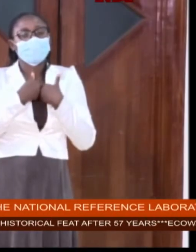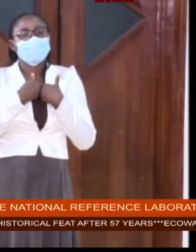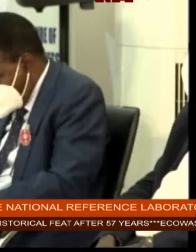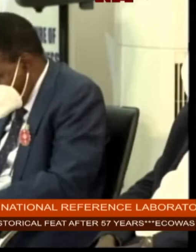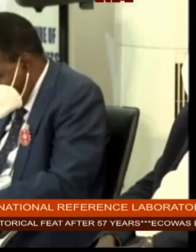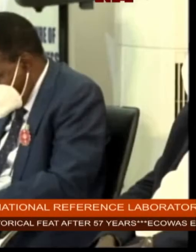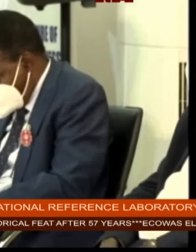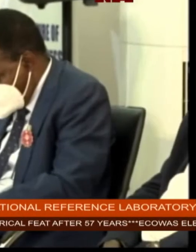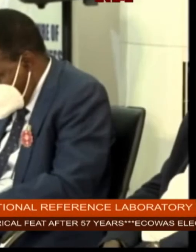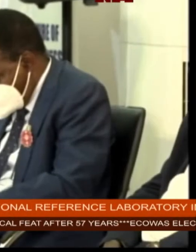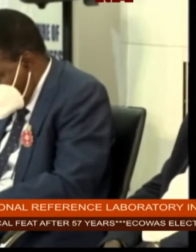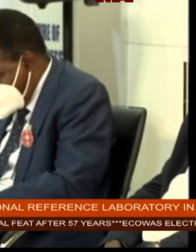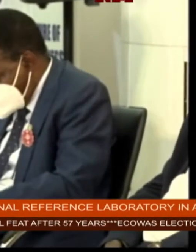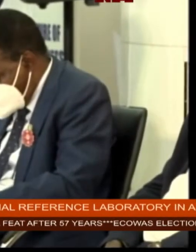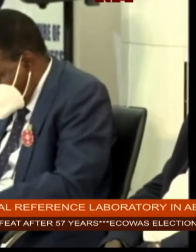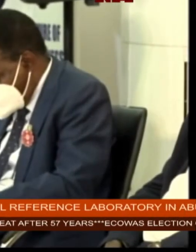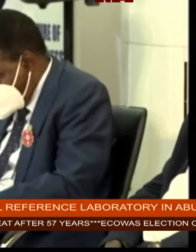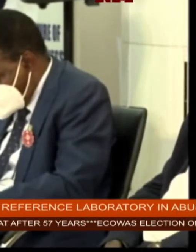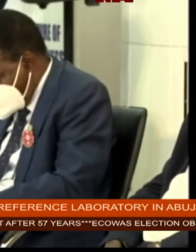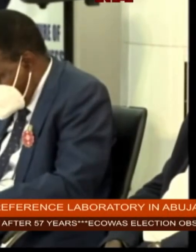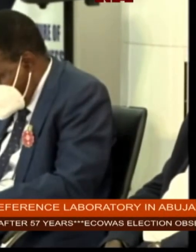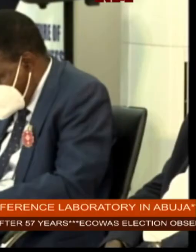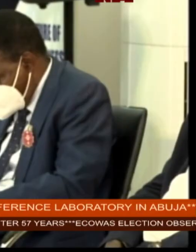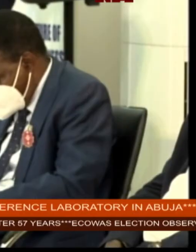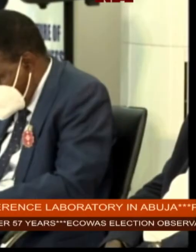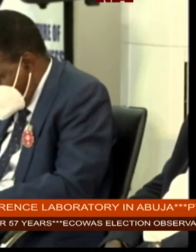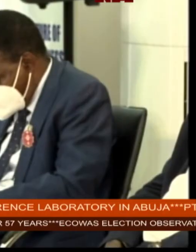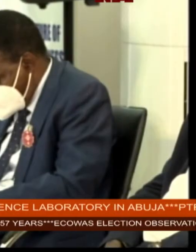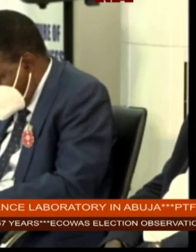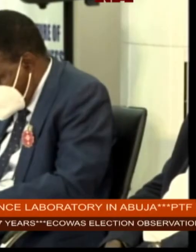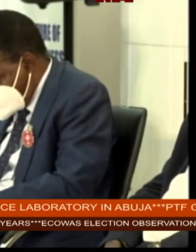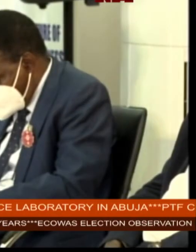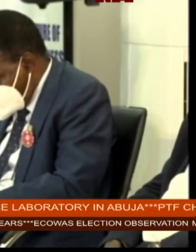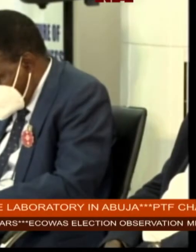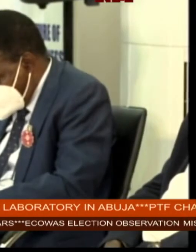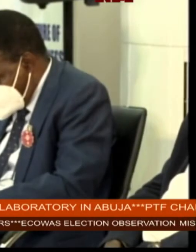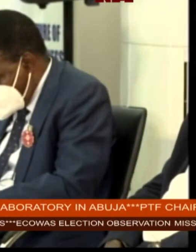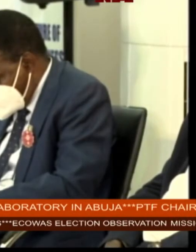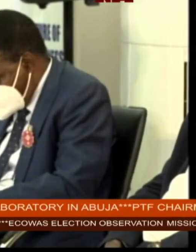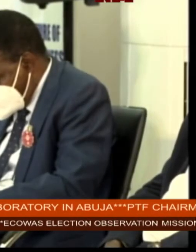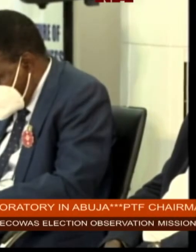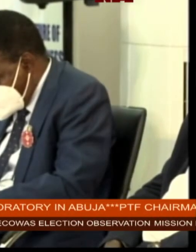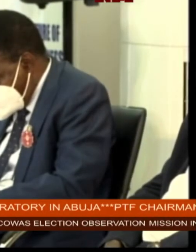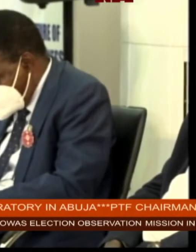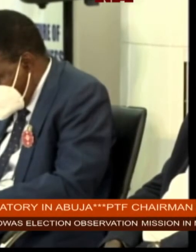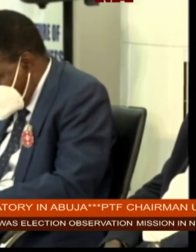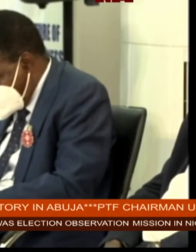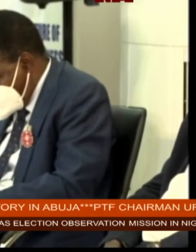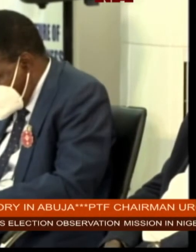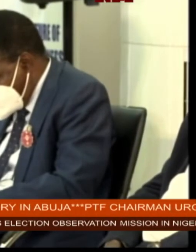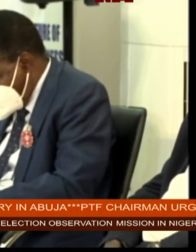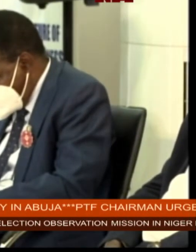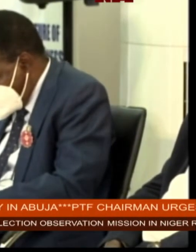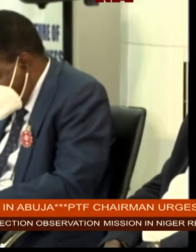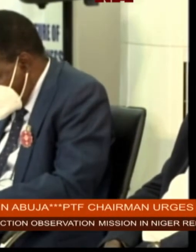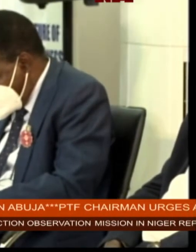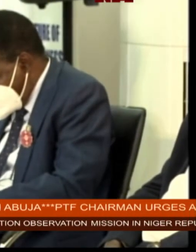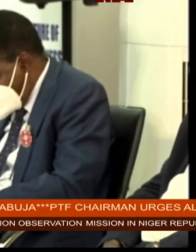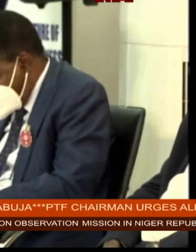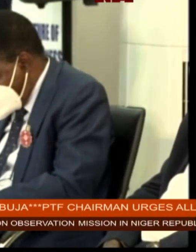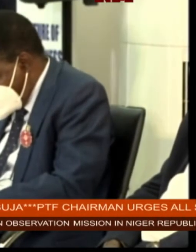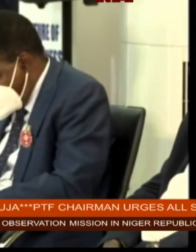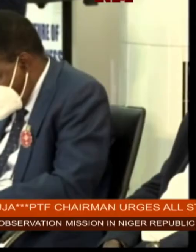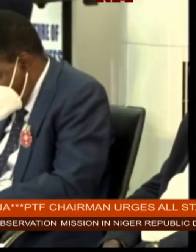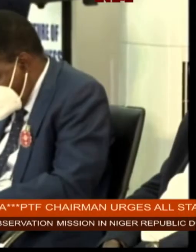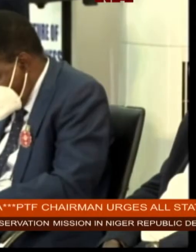so much of the cases, up to between 70 to 80% of the cases being very critical and